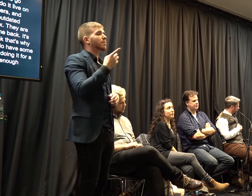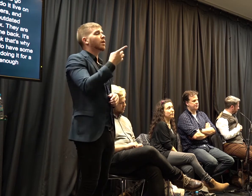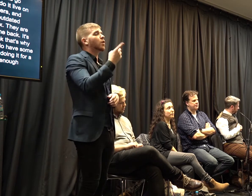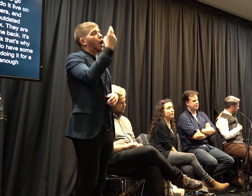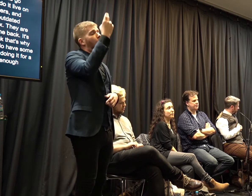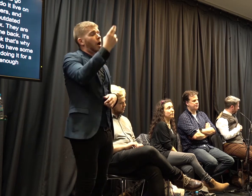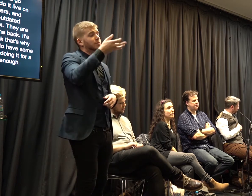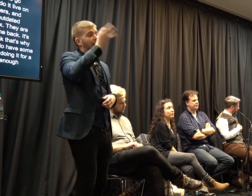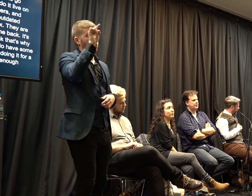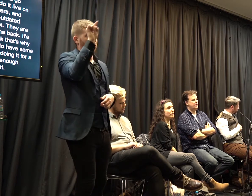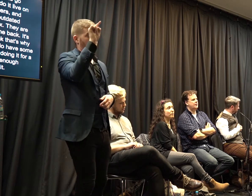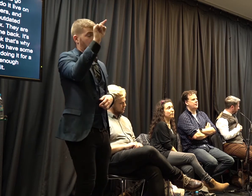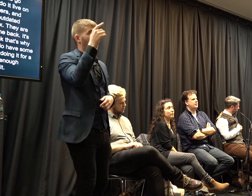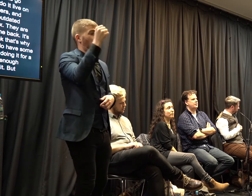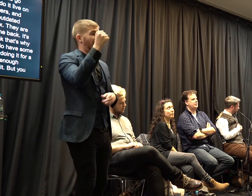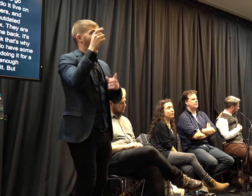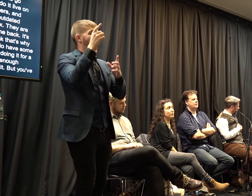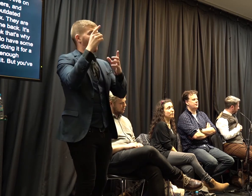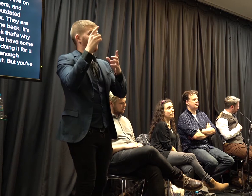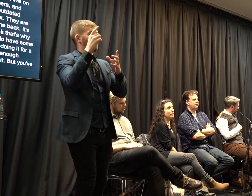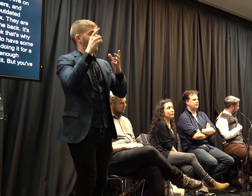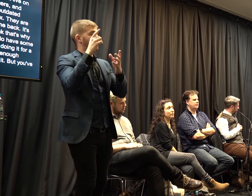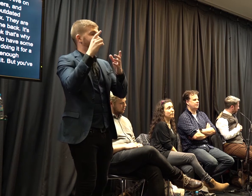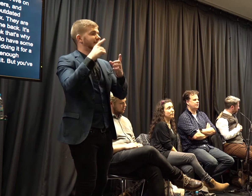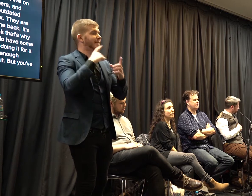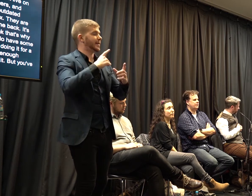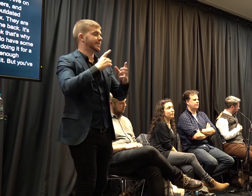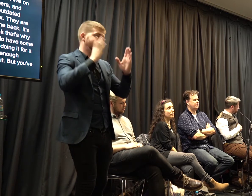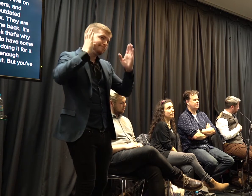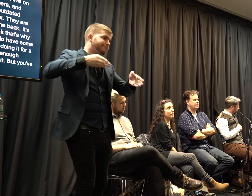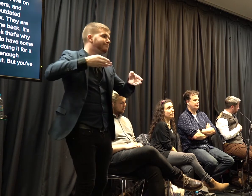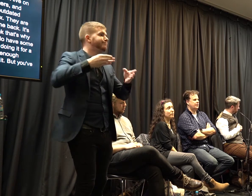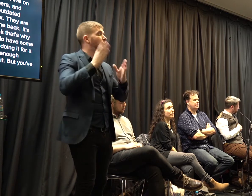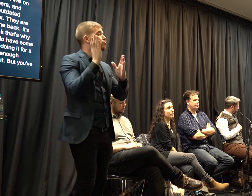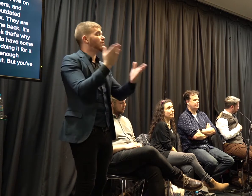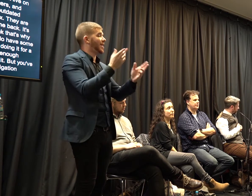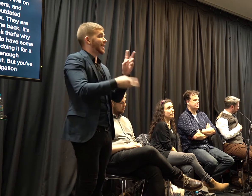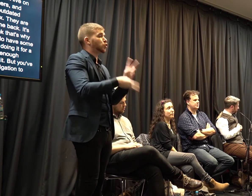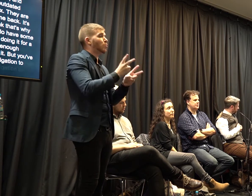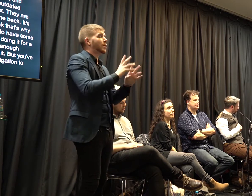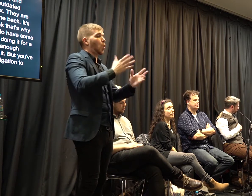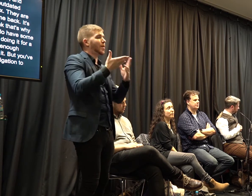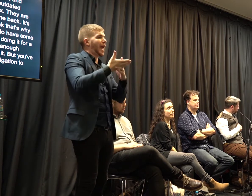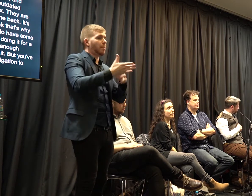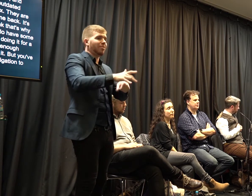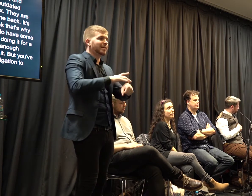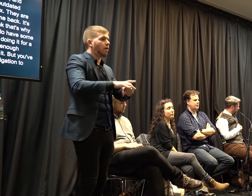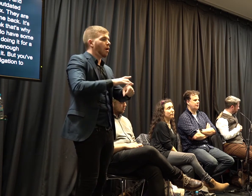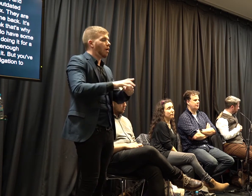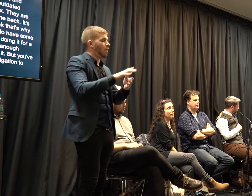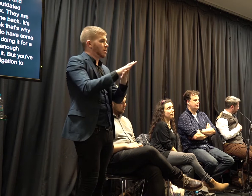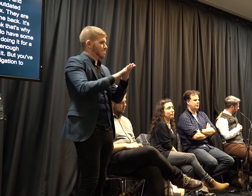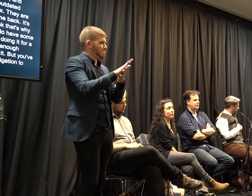Arts Council who have, put in an obligation to people to provide interpreted or accessible theatre, and so you've